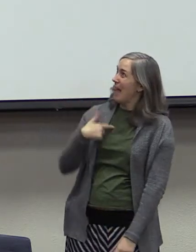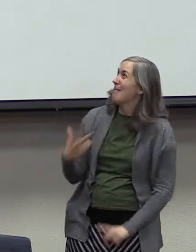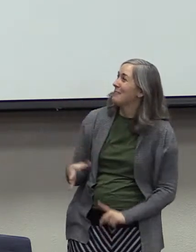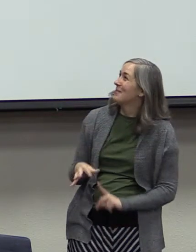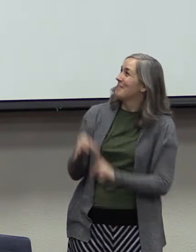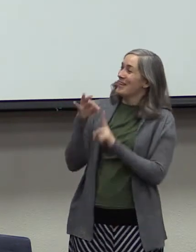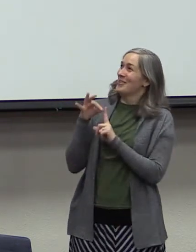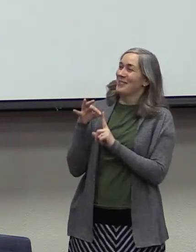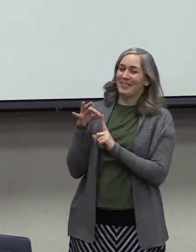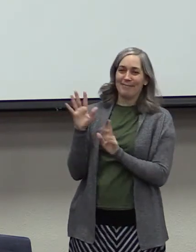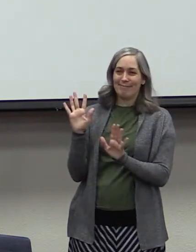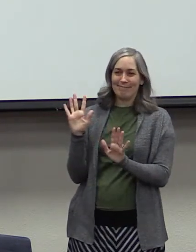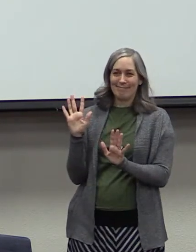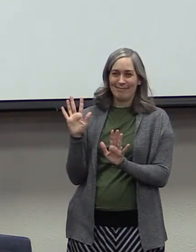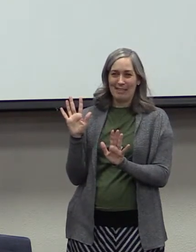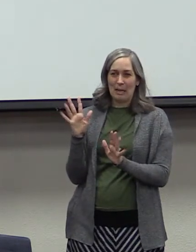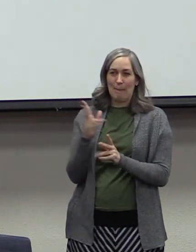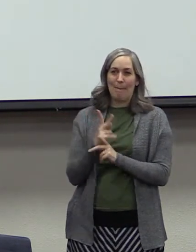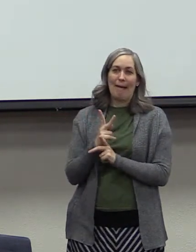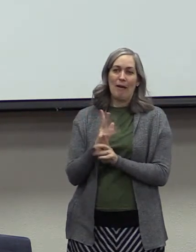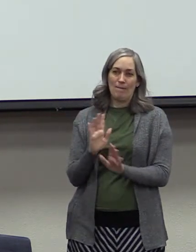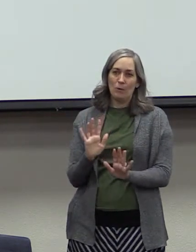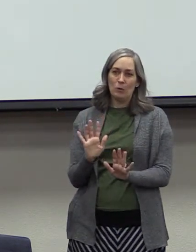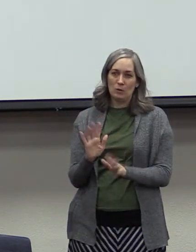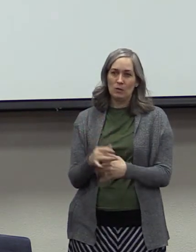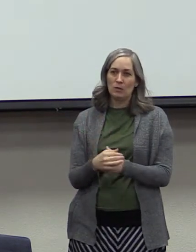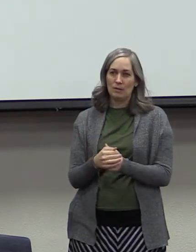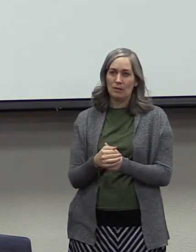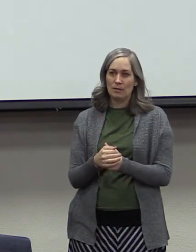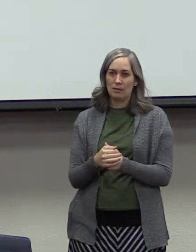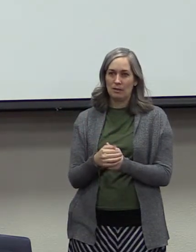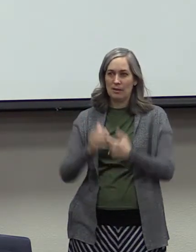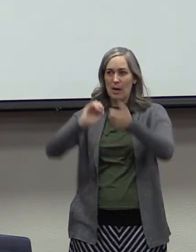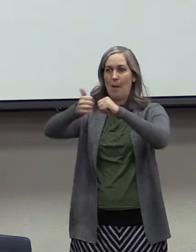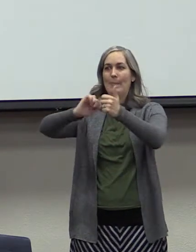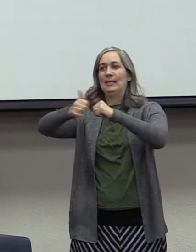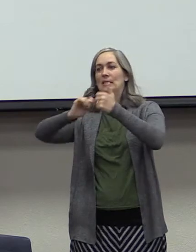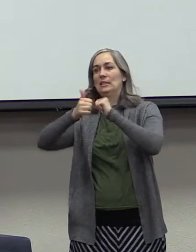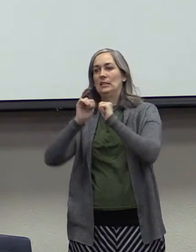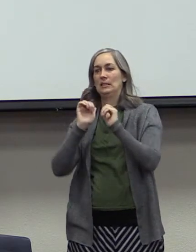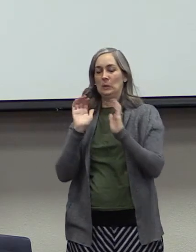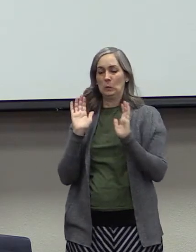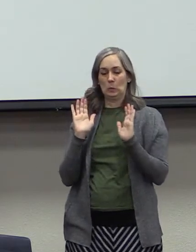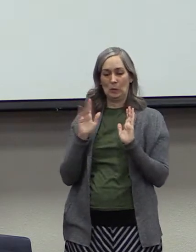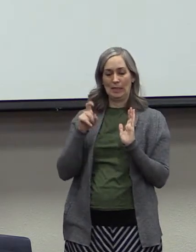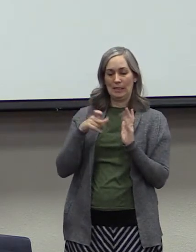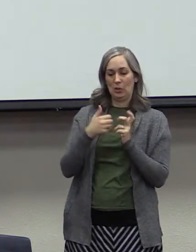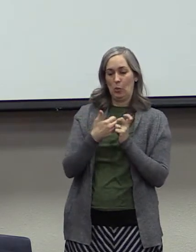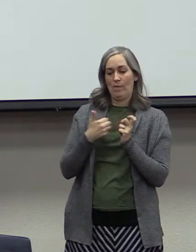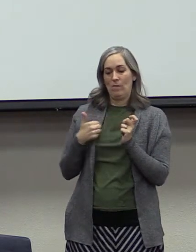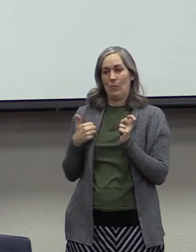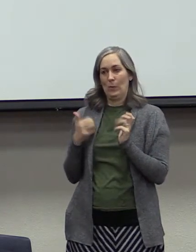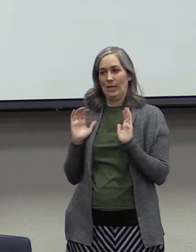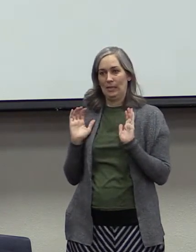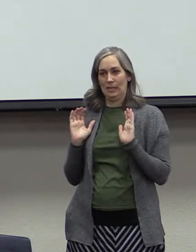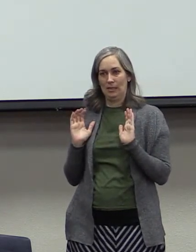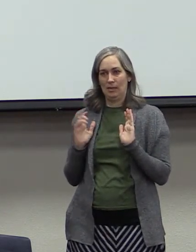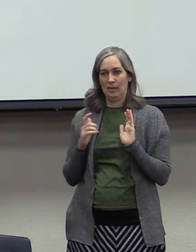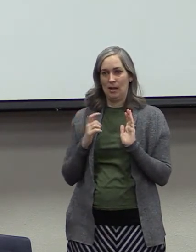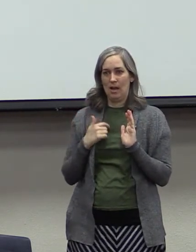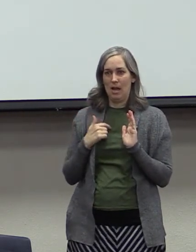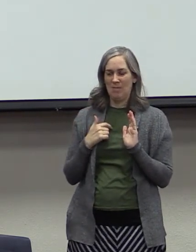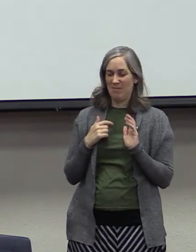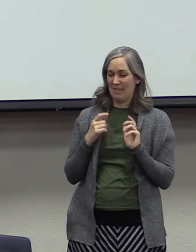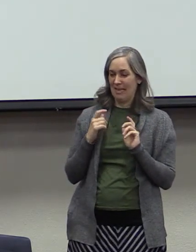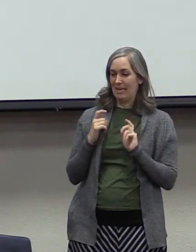special? Careful with that. Competition is another thing we need to avoid. I'm giving